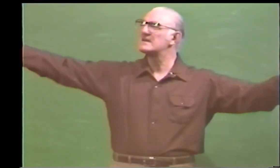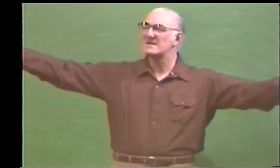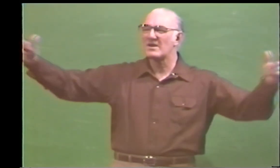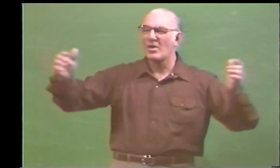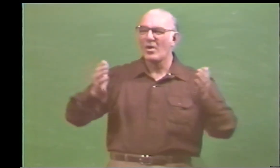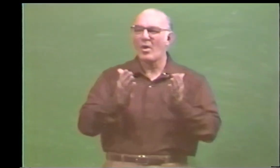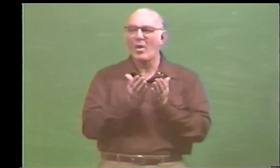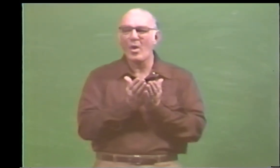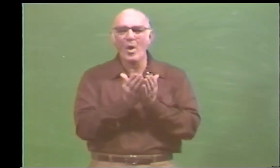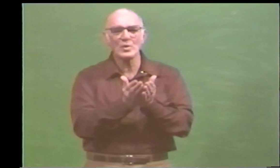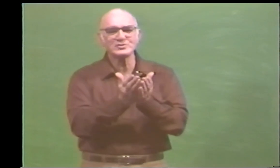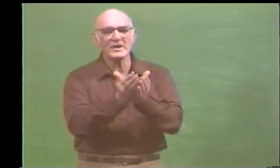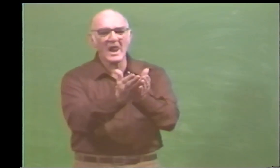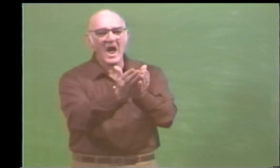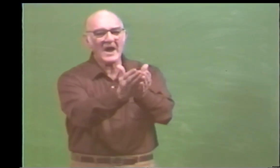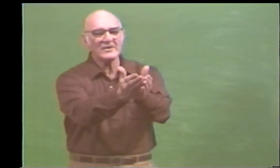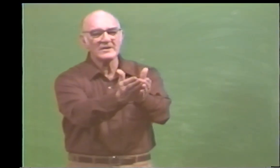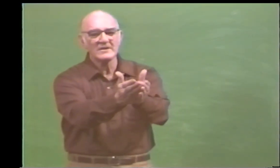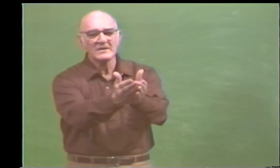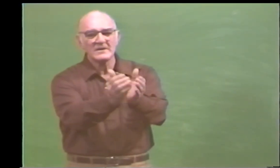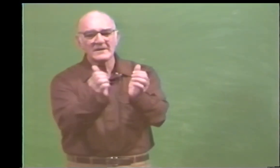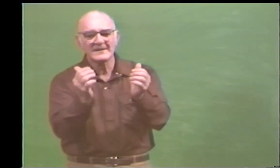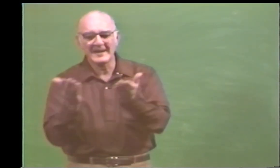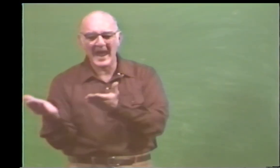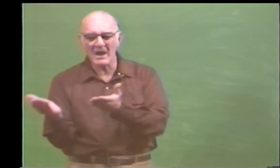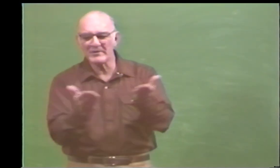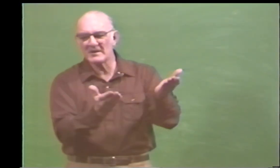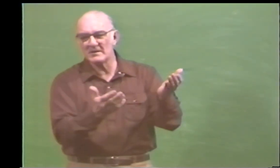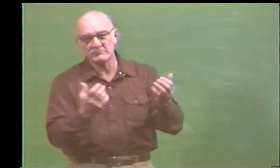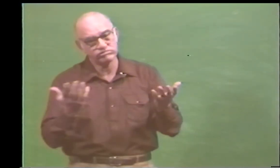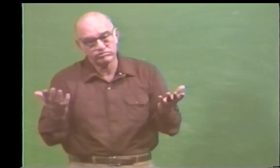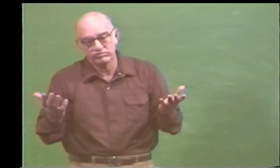Big ocean liner carrying